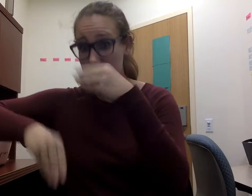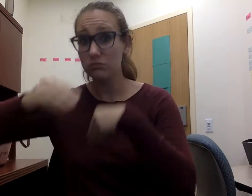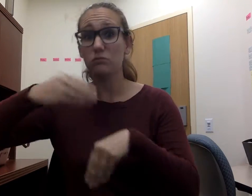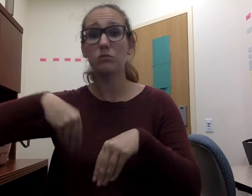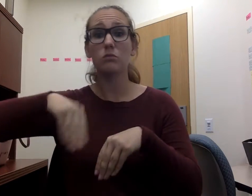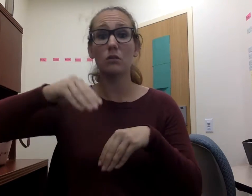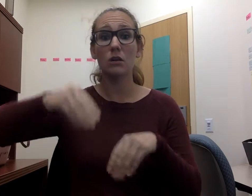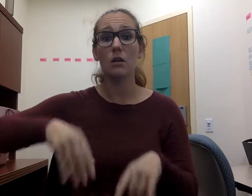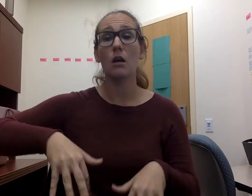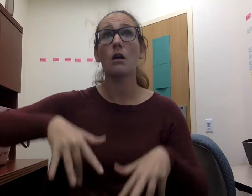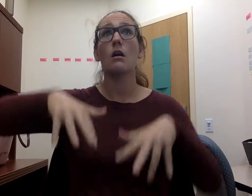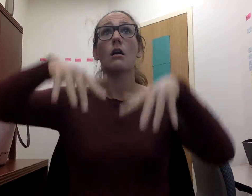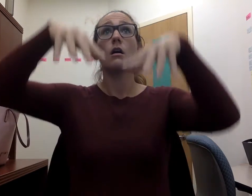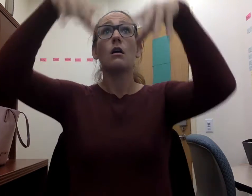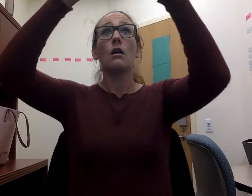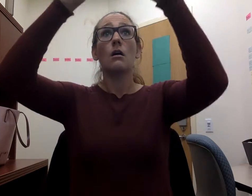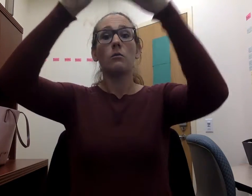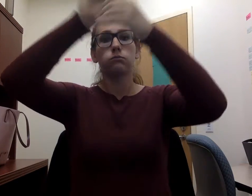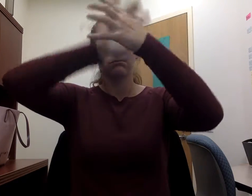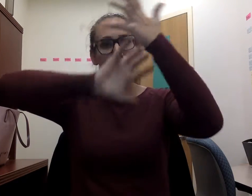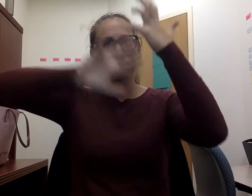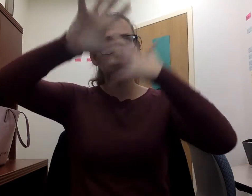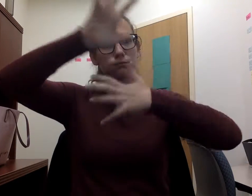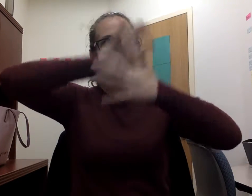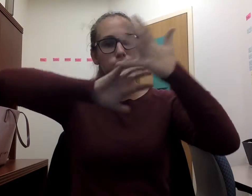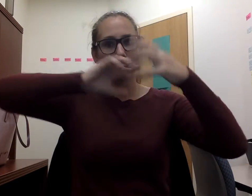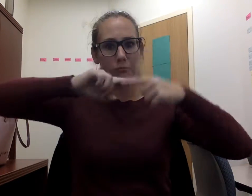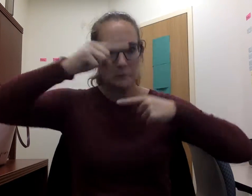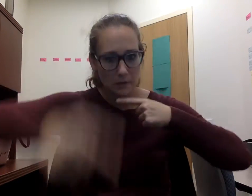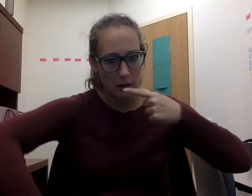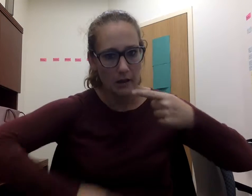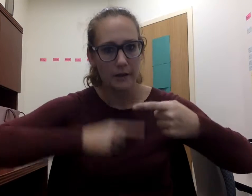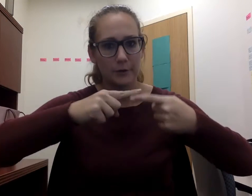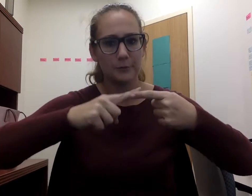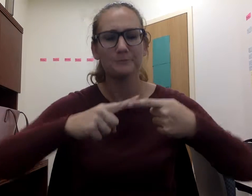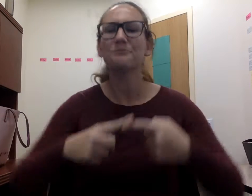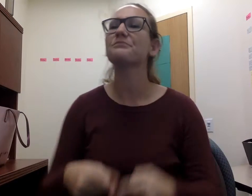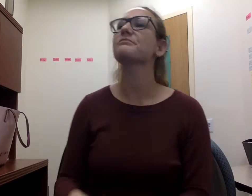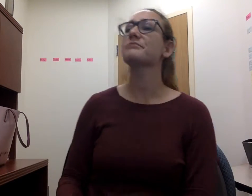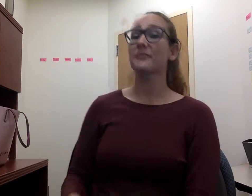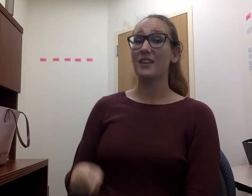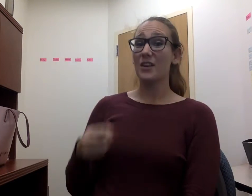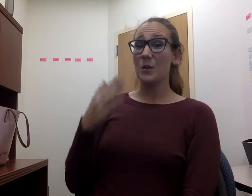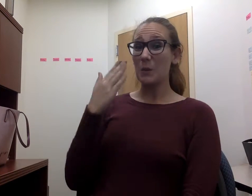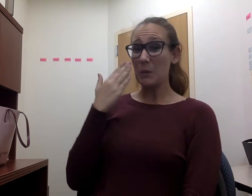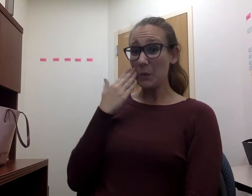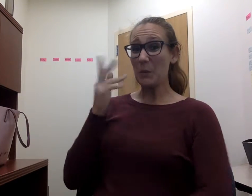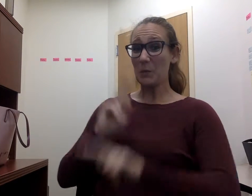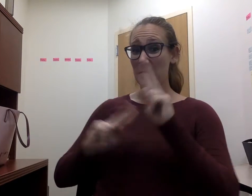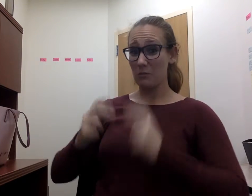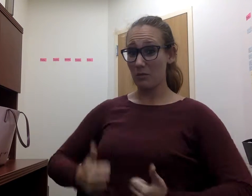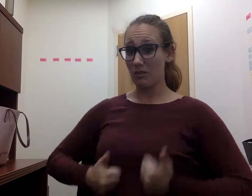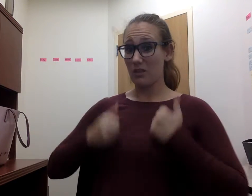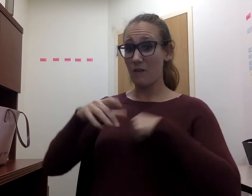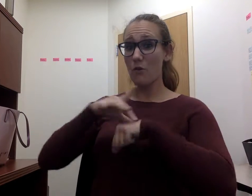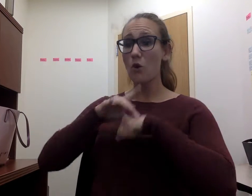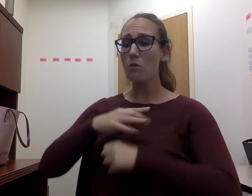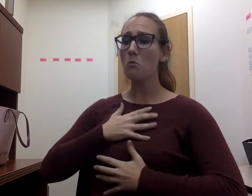Earth? And the reason there's life on Earth is because Earth has this perfect water cycle. The water cycle.